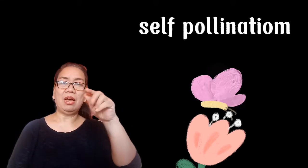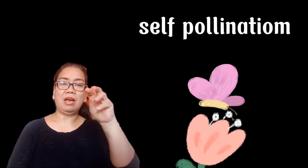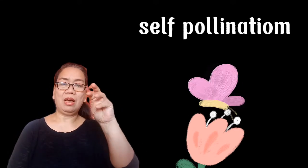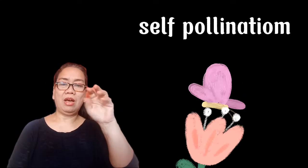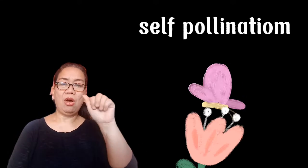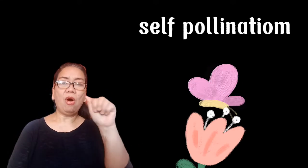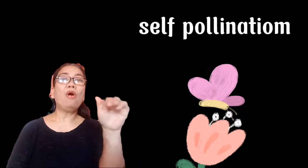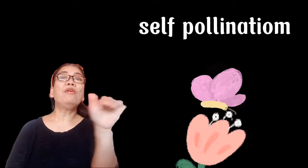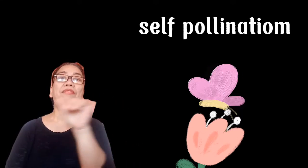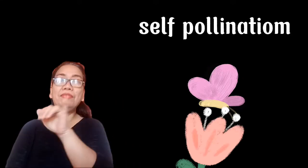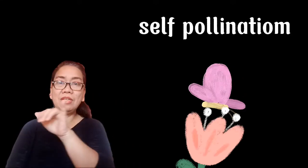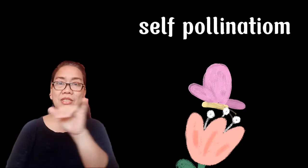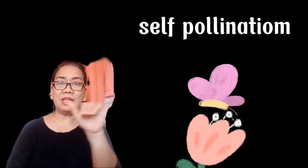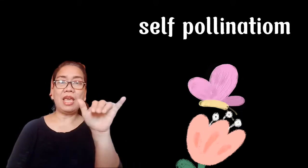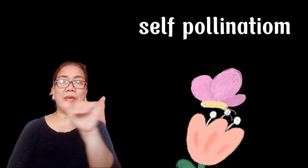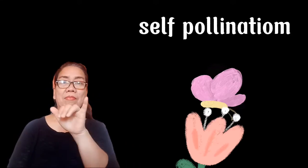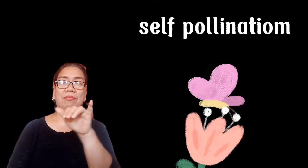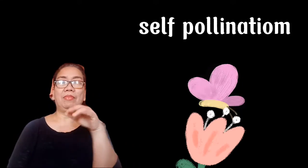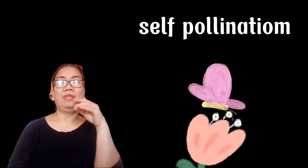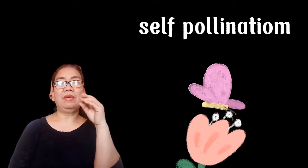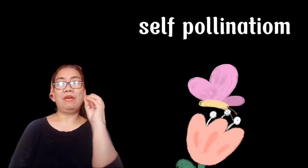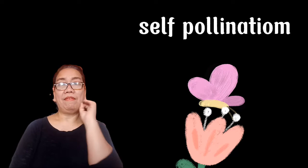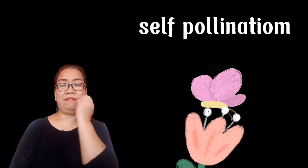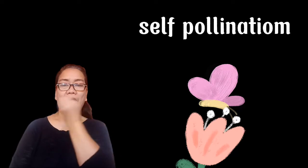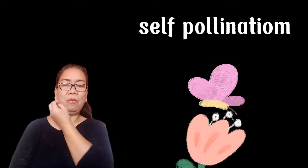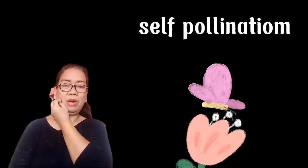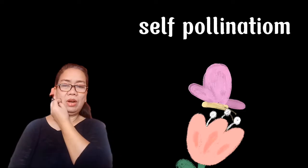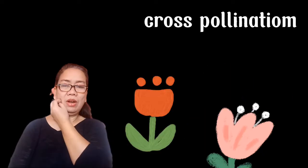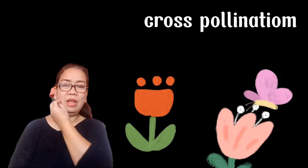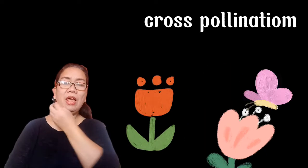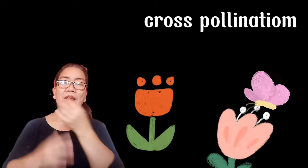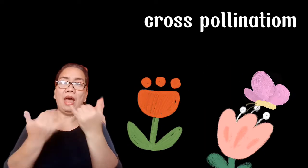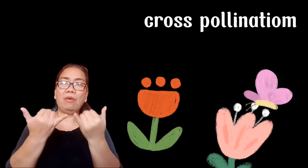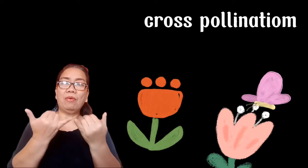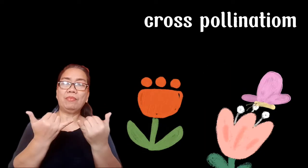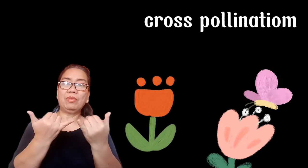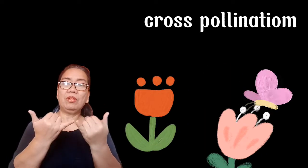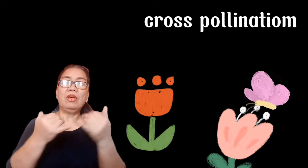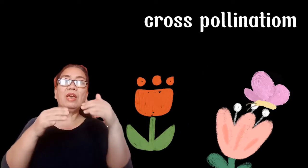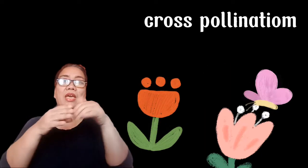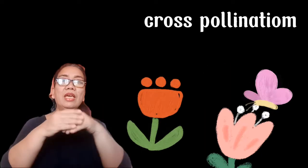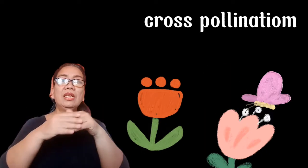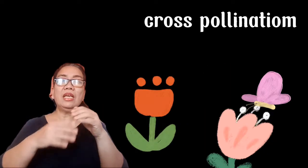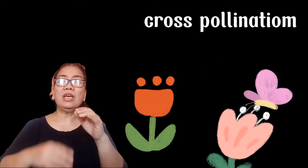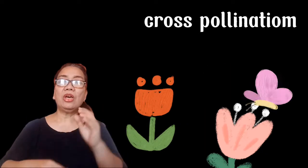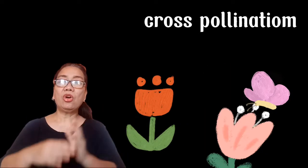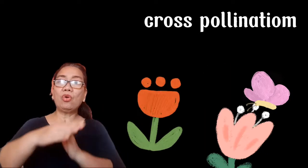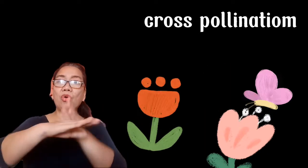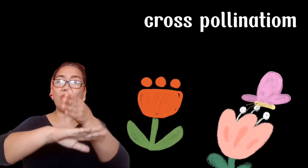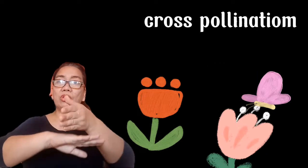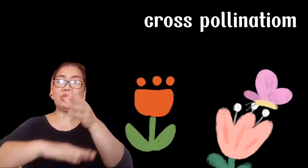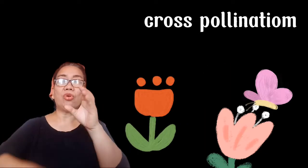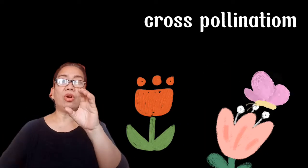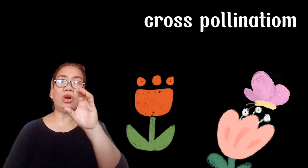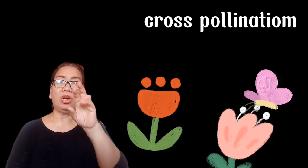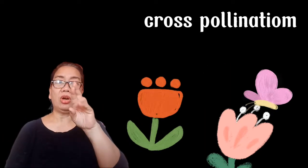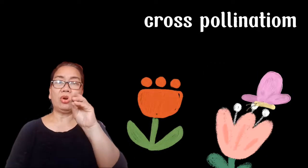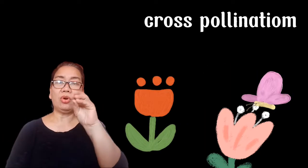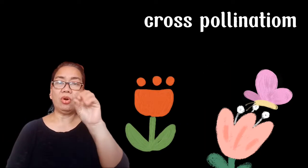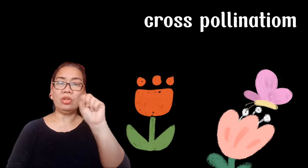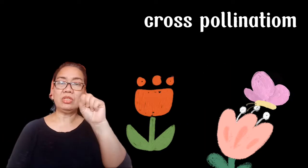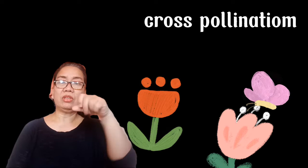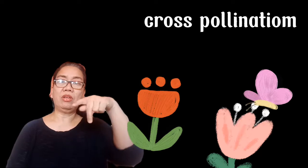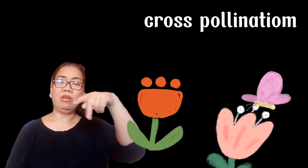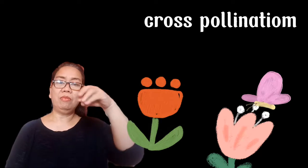stigma of the same flower. Now, in cross